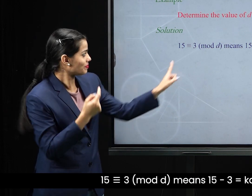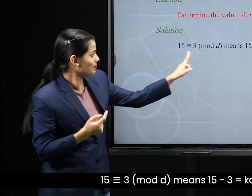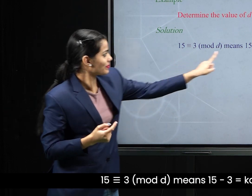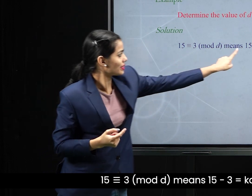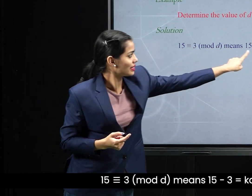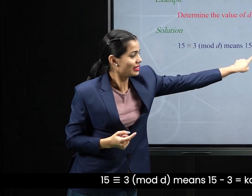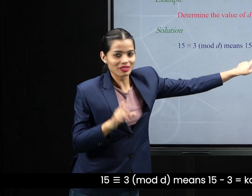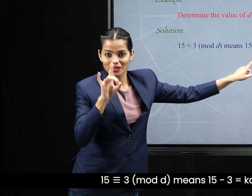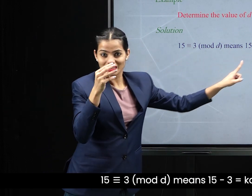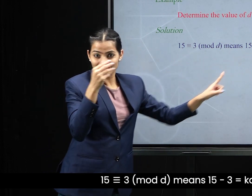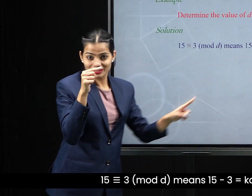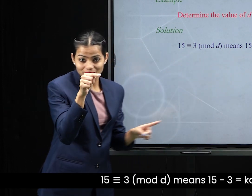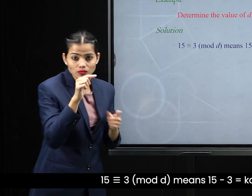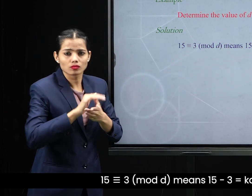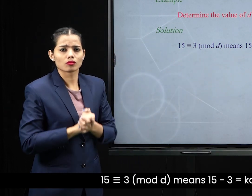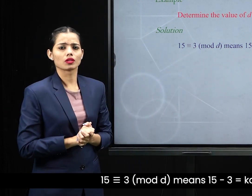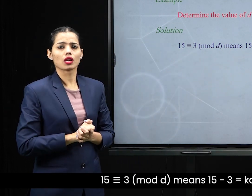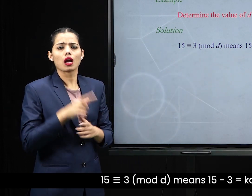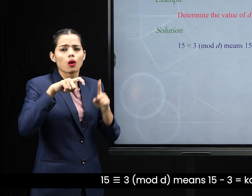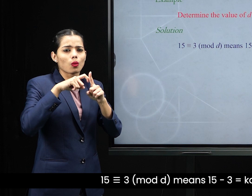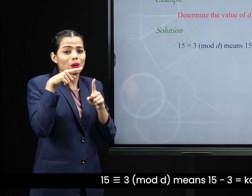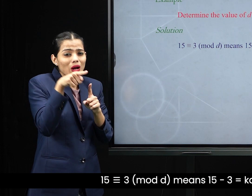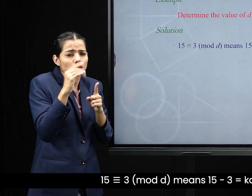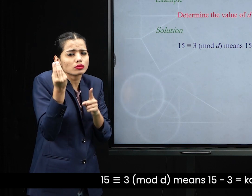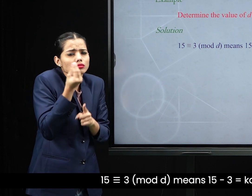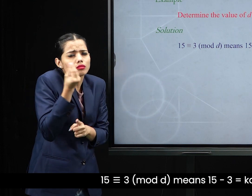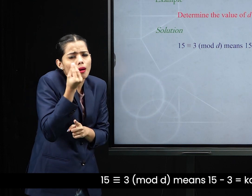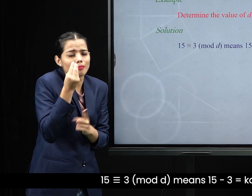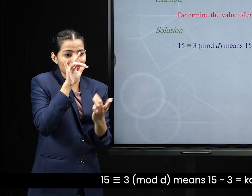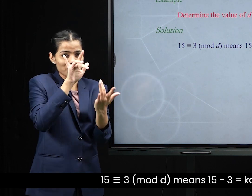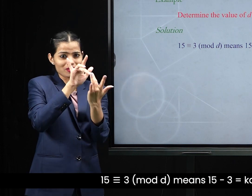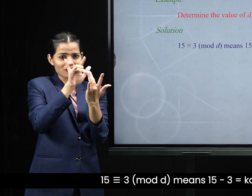to kd for some integer k.